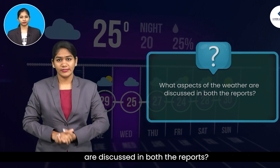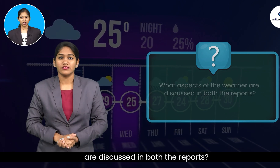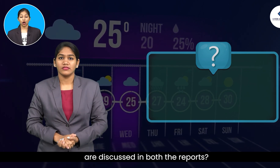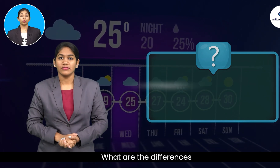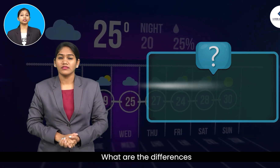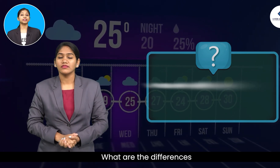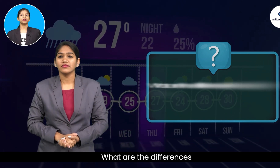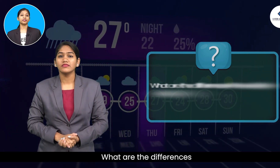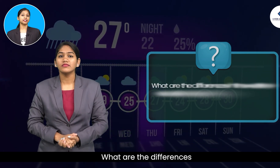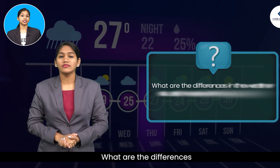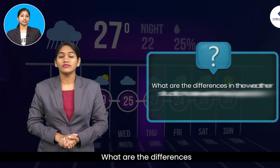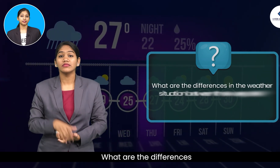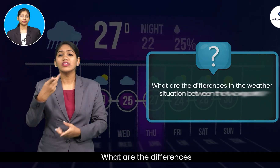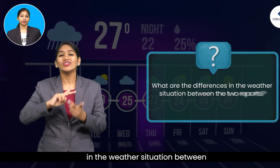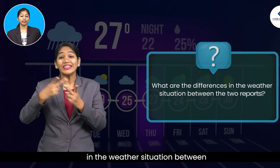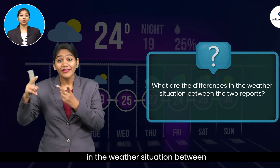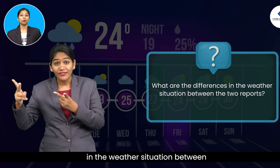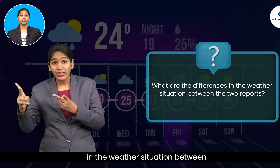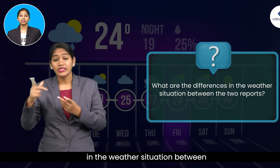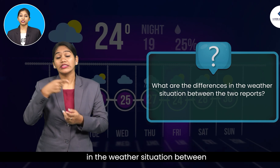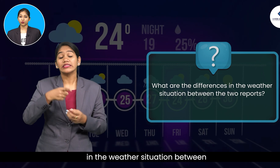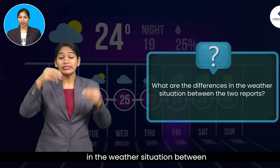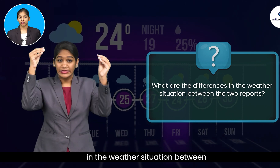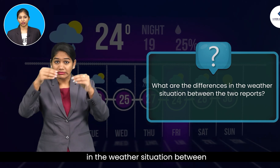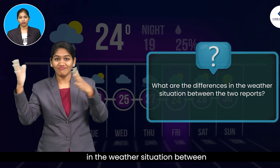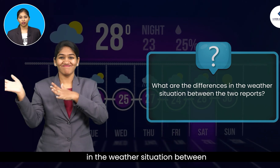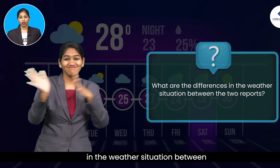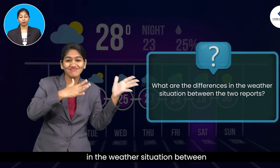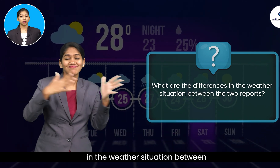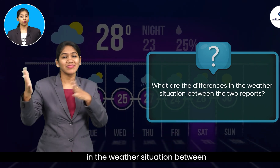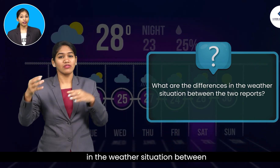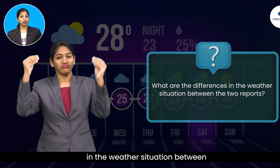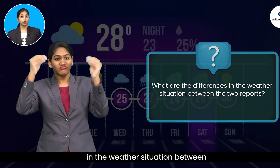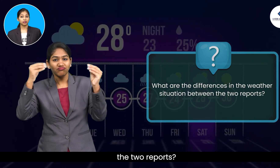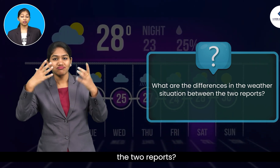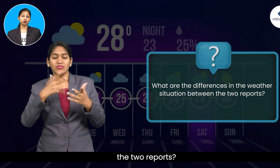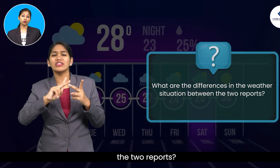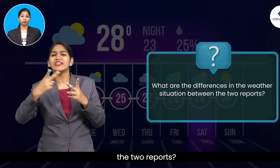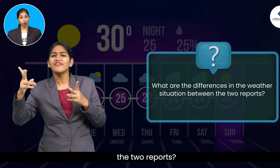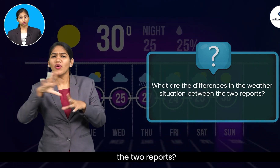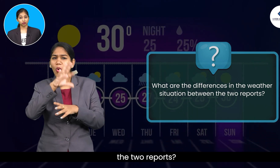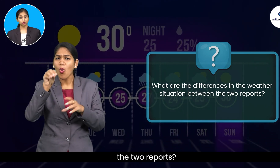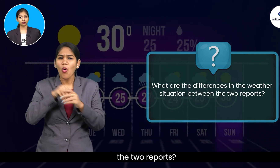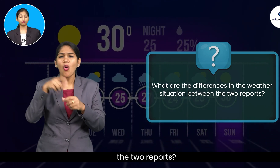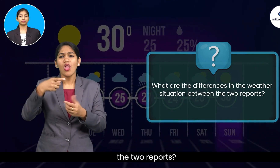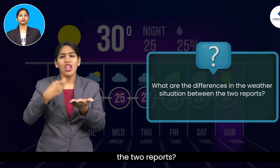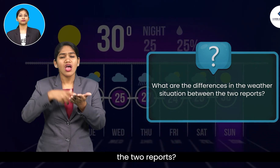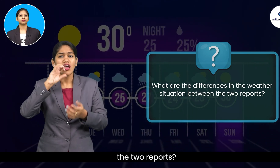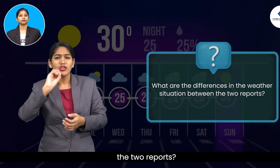What are the Differences In the weather Situation Between The two reports